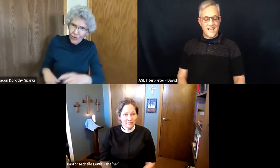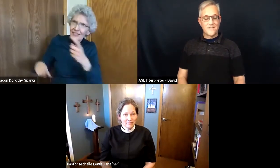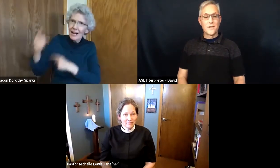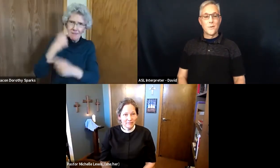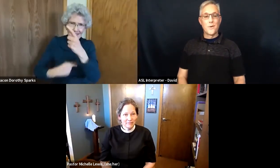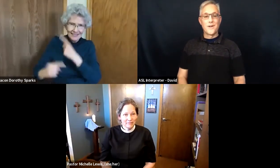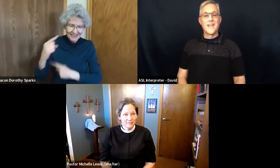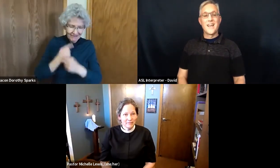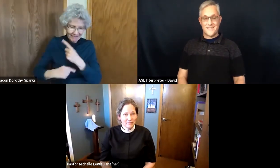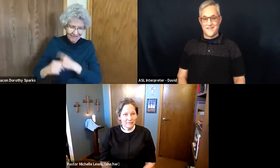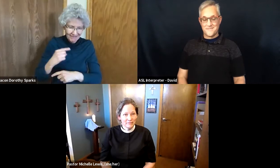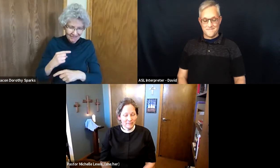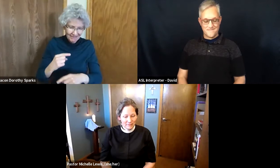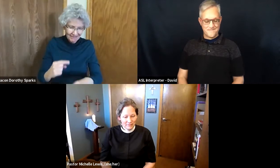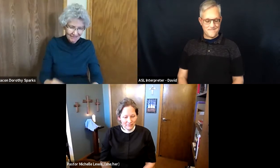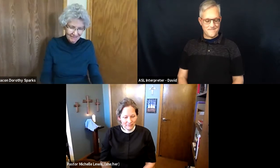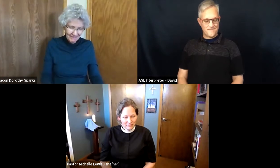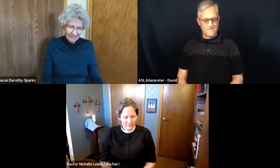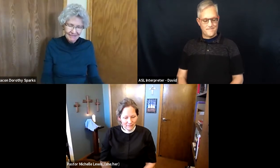The day of the Lord has come.